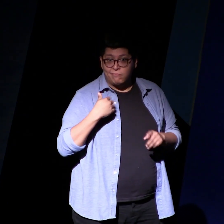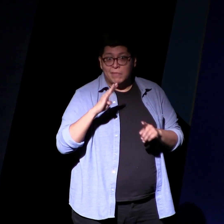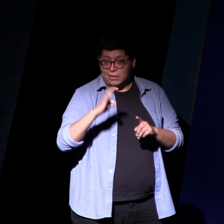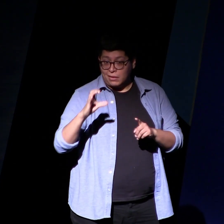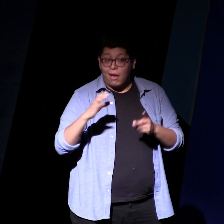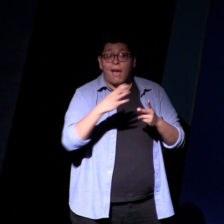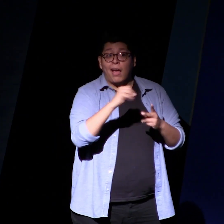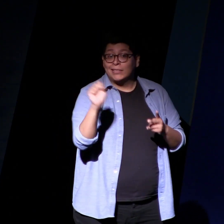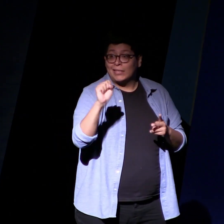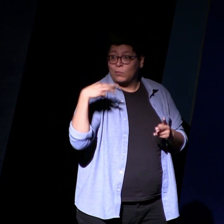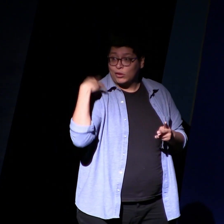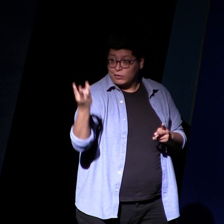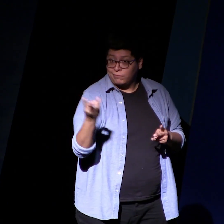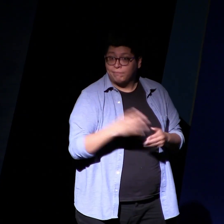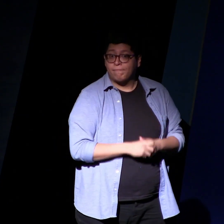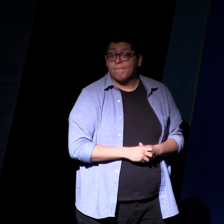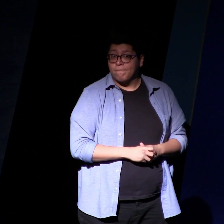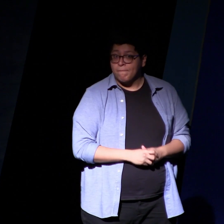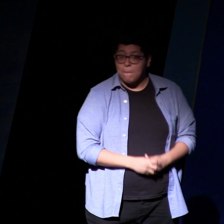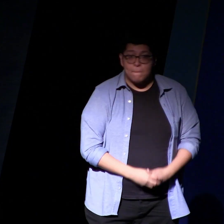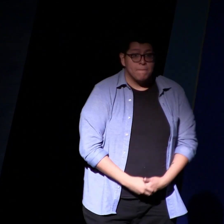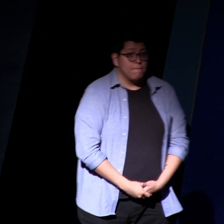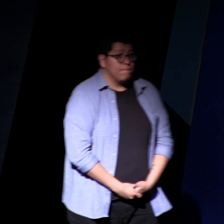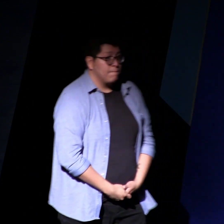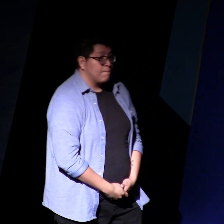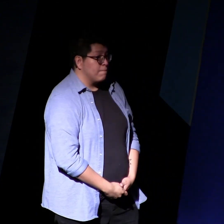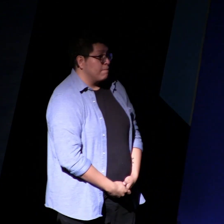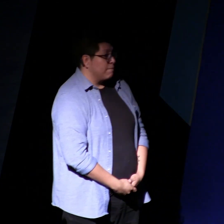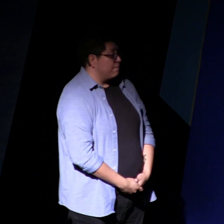He grew up in British Columbia, Canada, as well as Seattle, Washington.